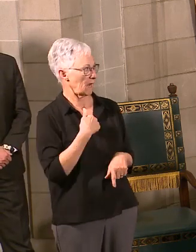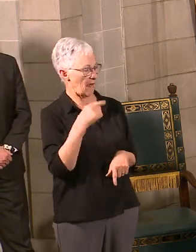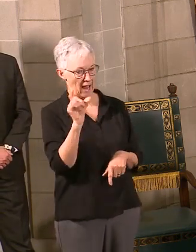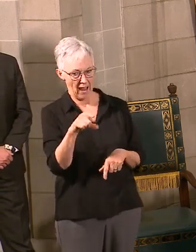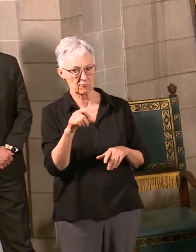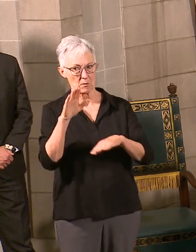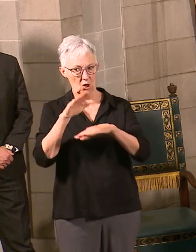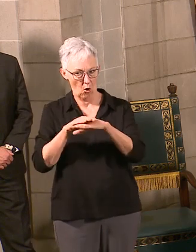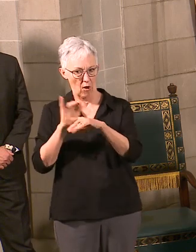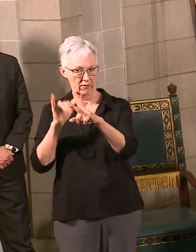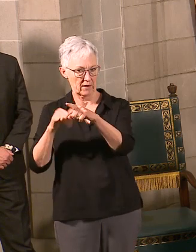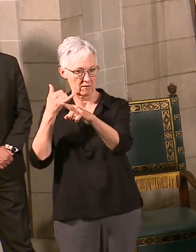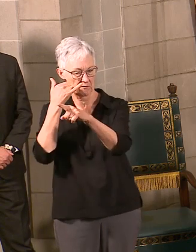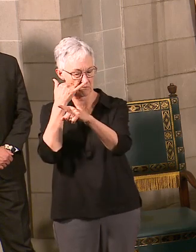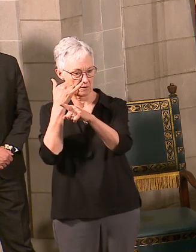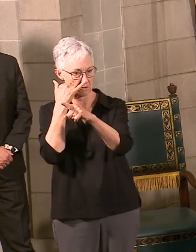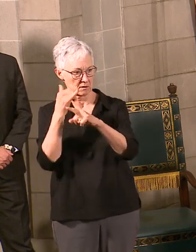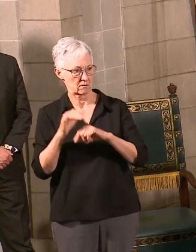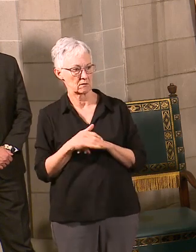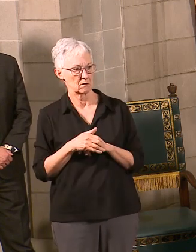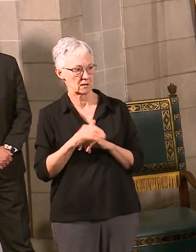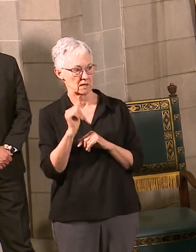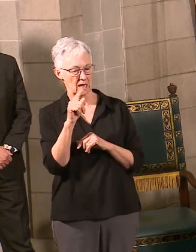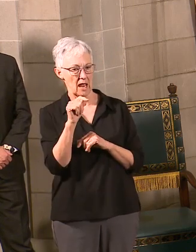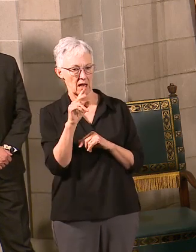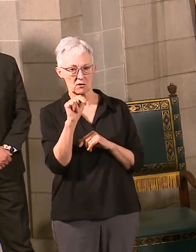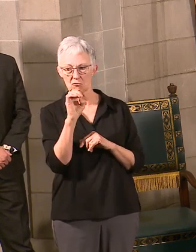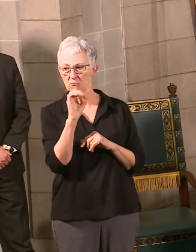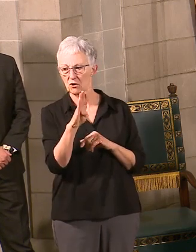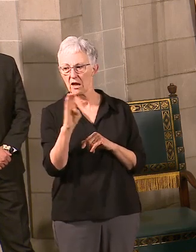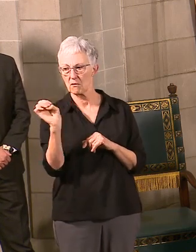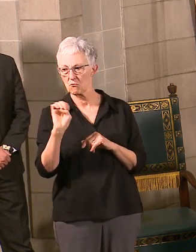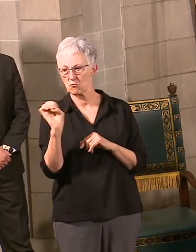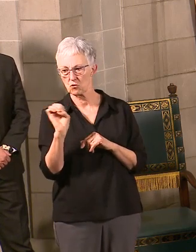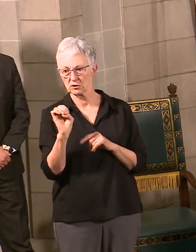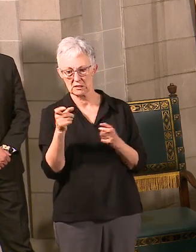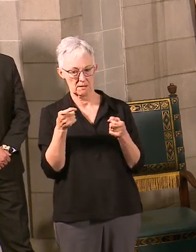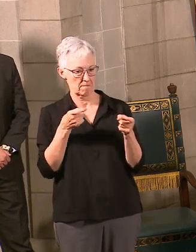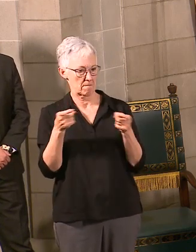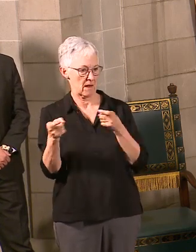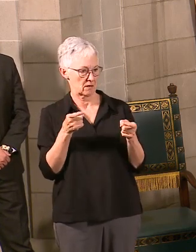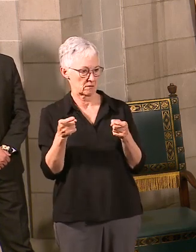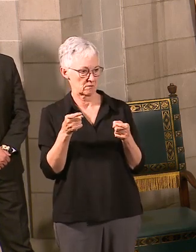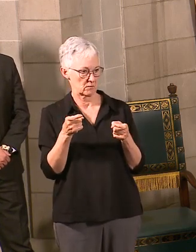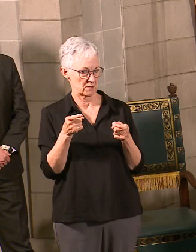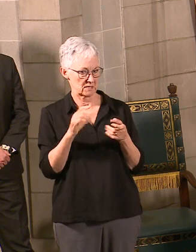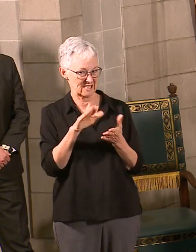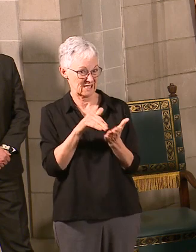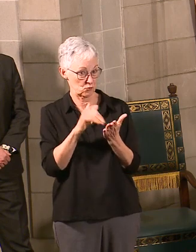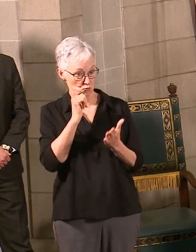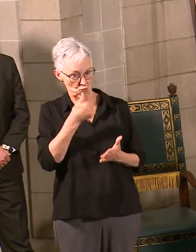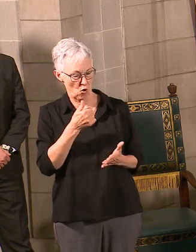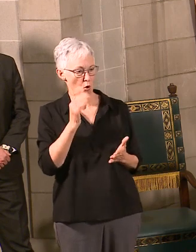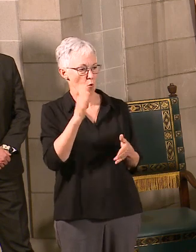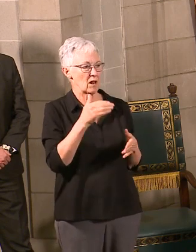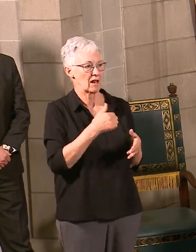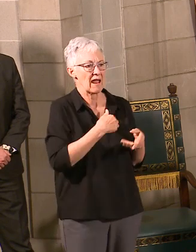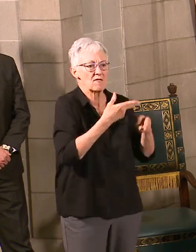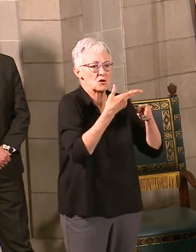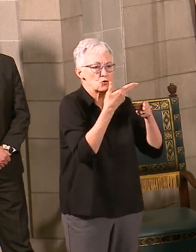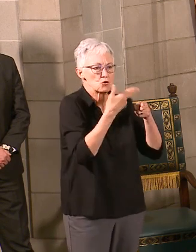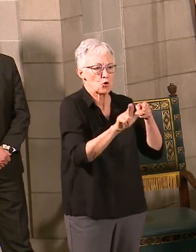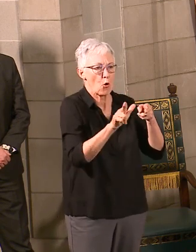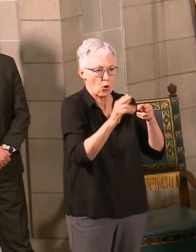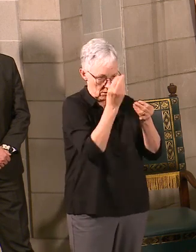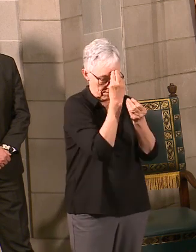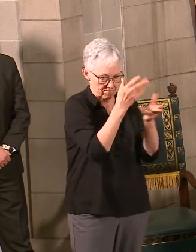phone call over at our Nebraska Emergency Management Center, we will be making that a shorter session tomorrow to be able to accommodate the president's